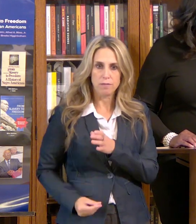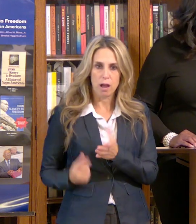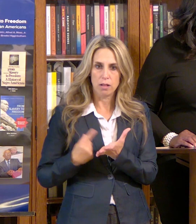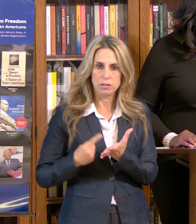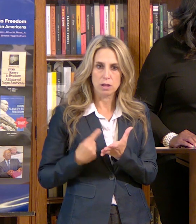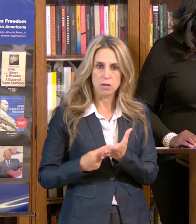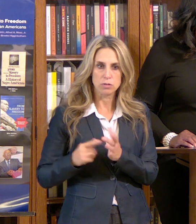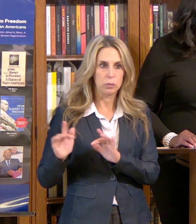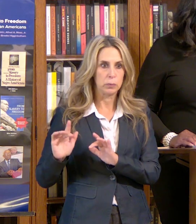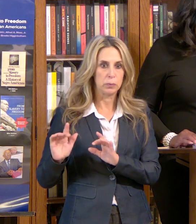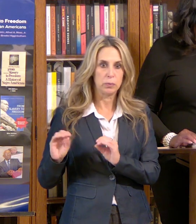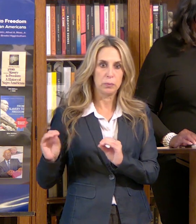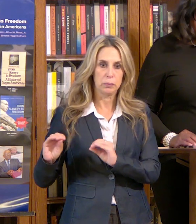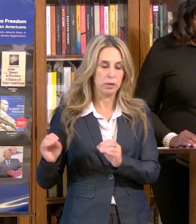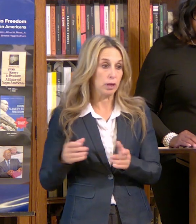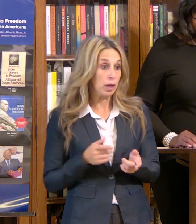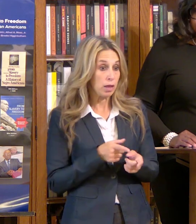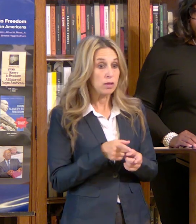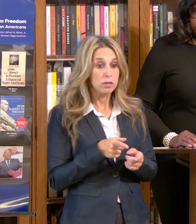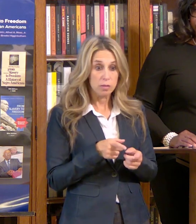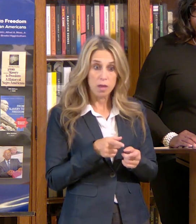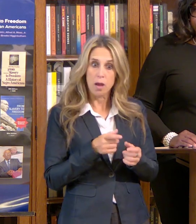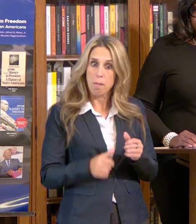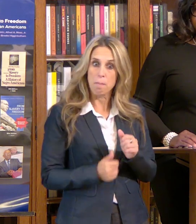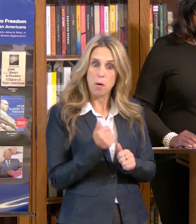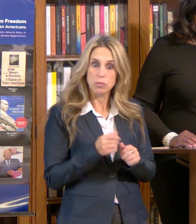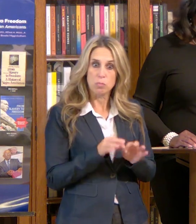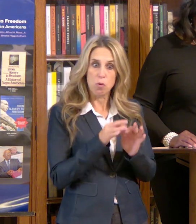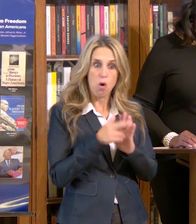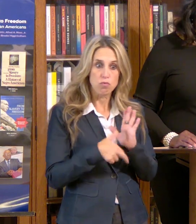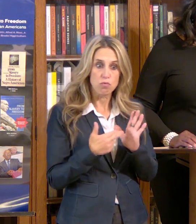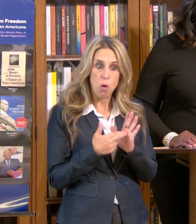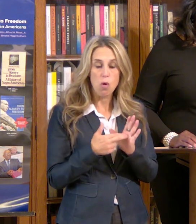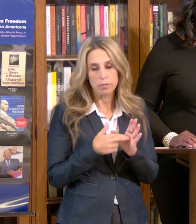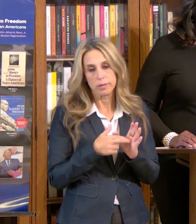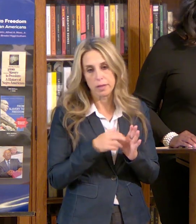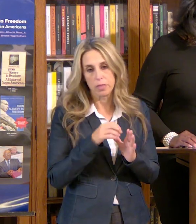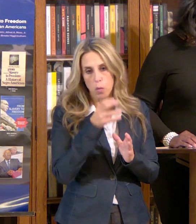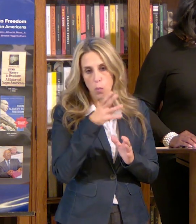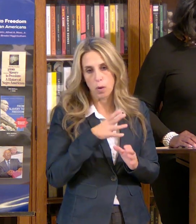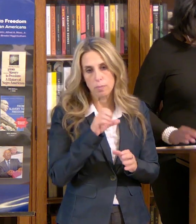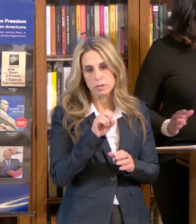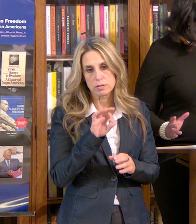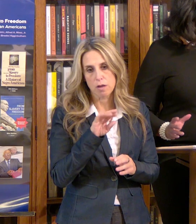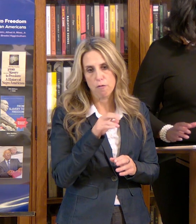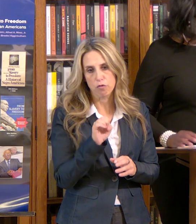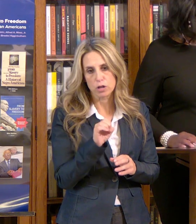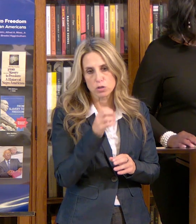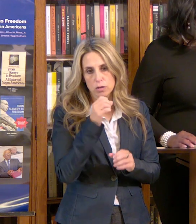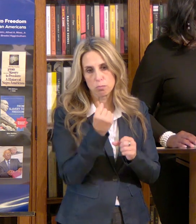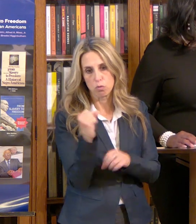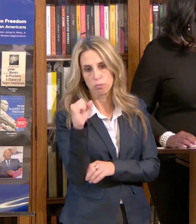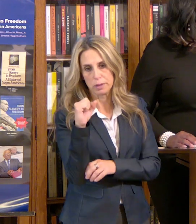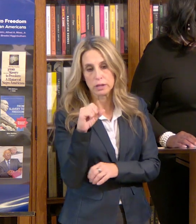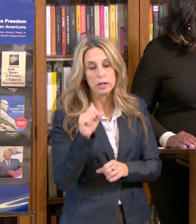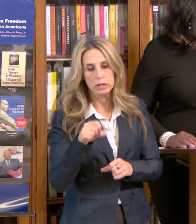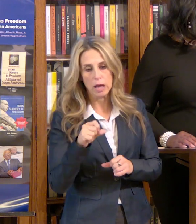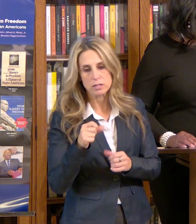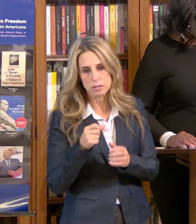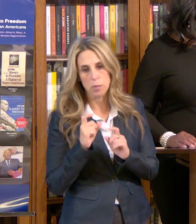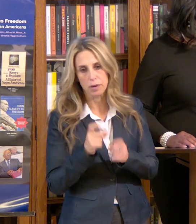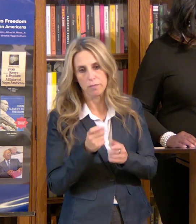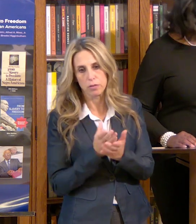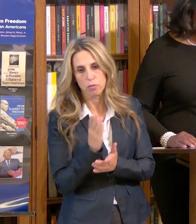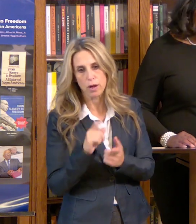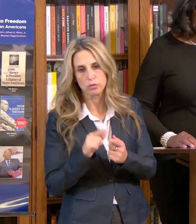the discussion they played a major role in the suffrage movement yes technically they were given the right to vote in